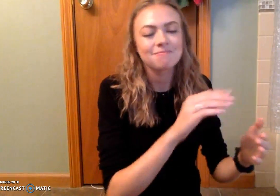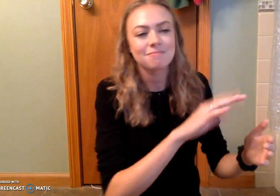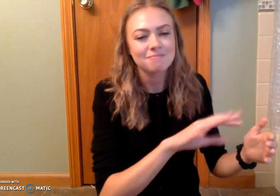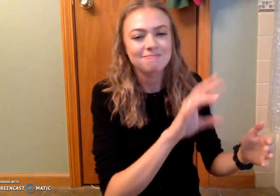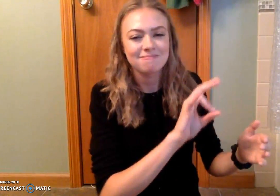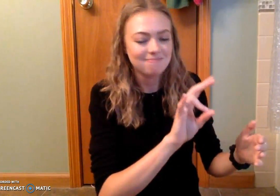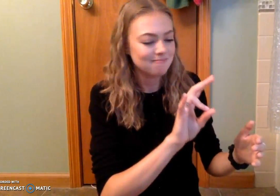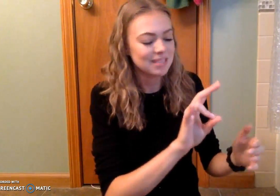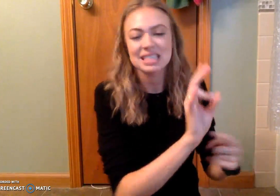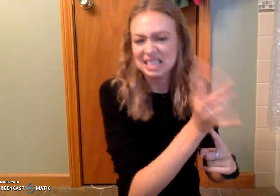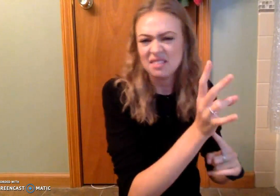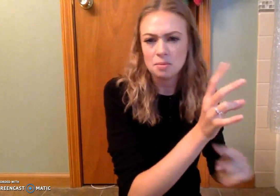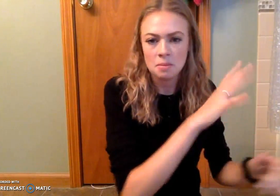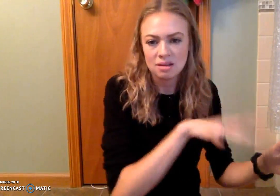about 7 minutes.